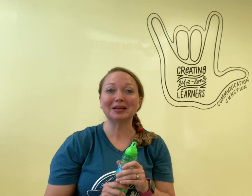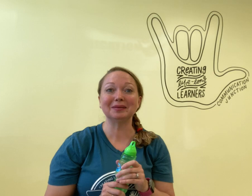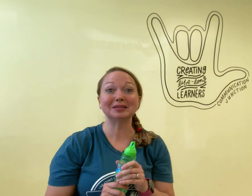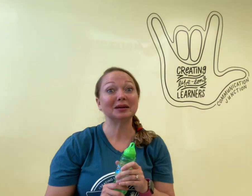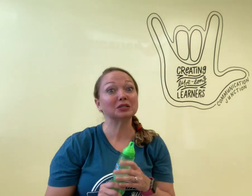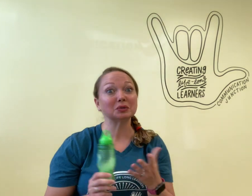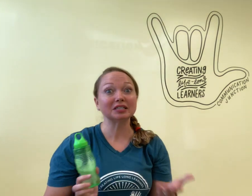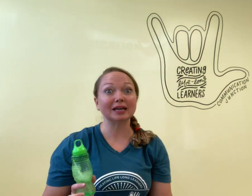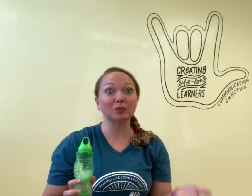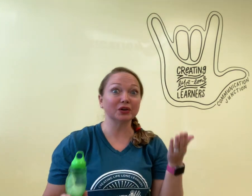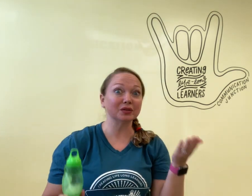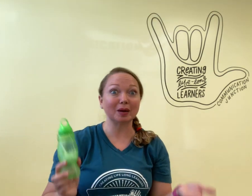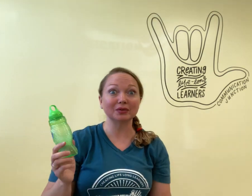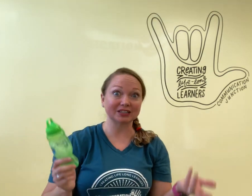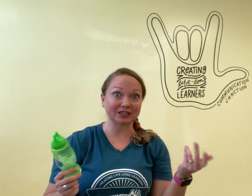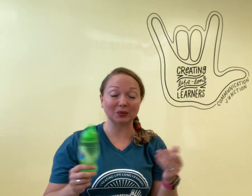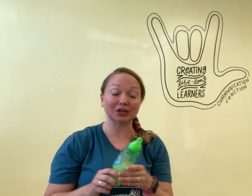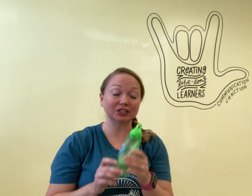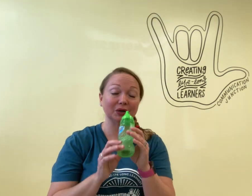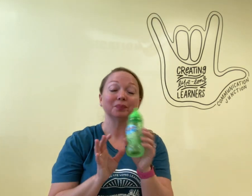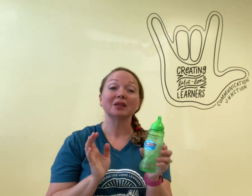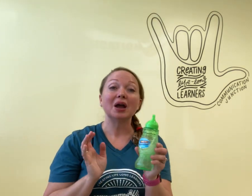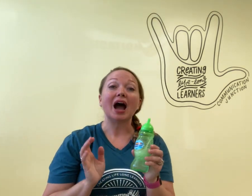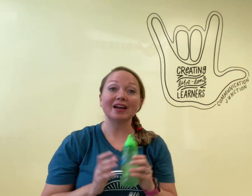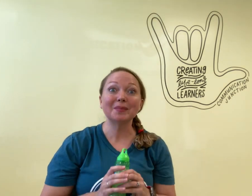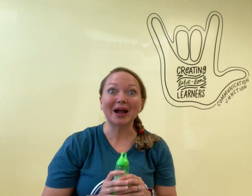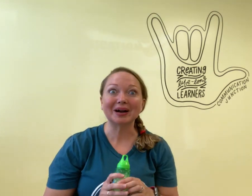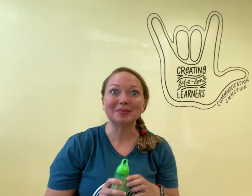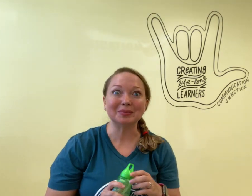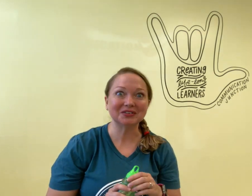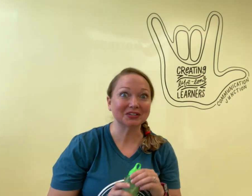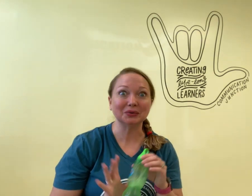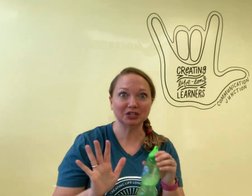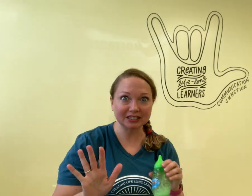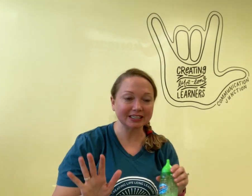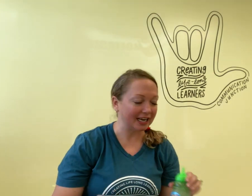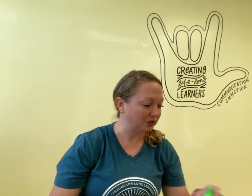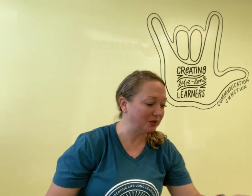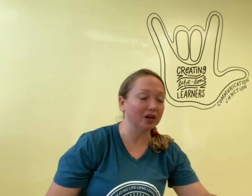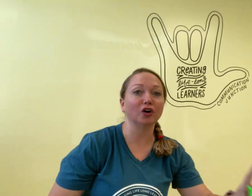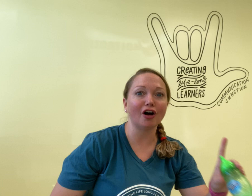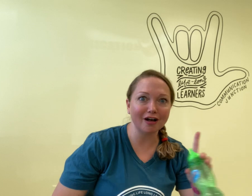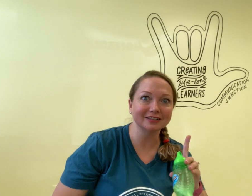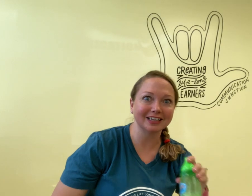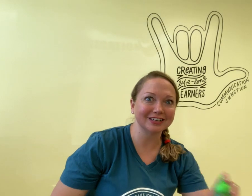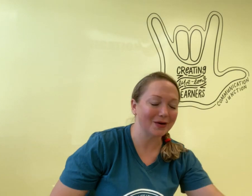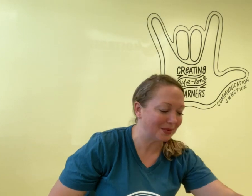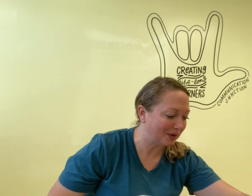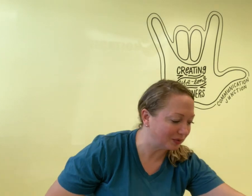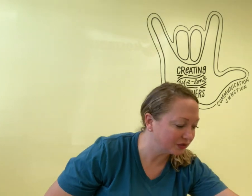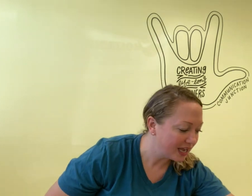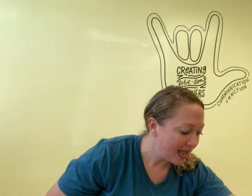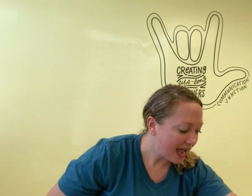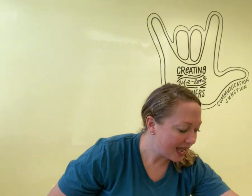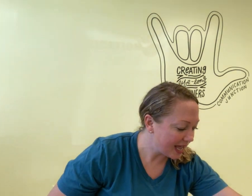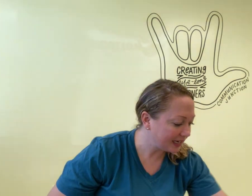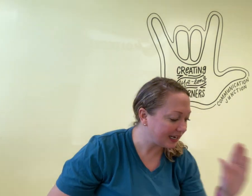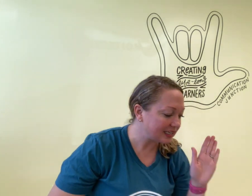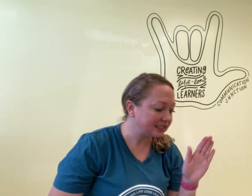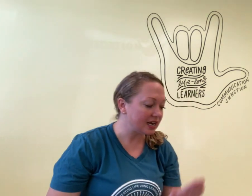in my story time one of the bubbles doesn't work, so I have a backup bubble, so just in case. We are all set to go on bubbles. And lastly, I